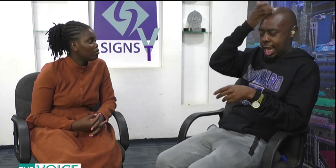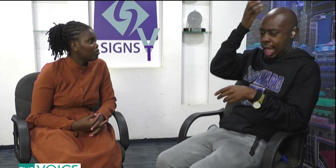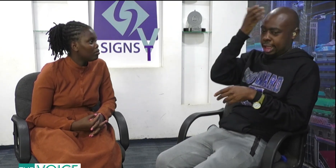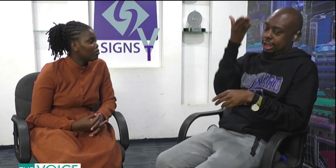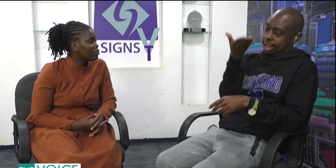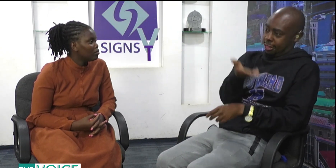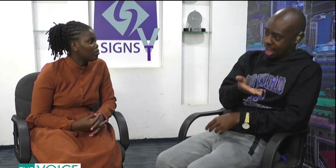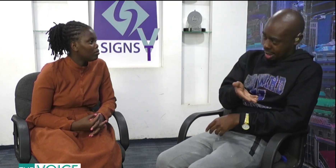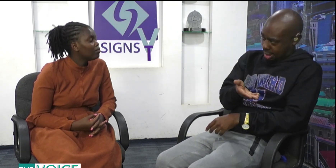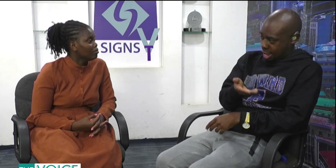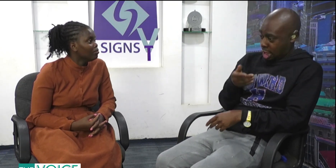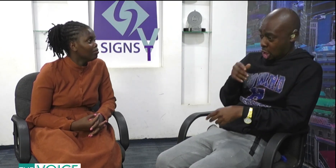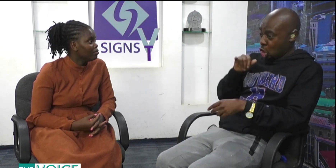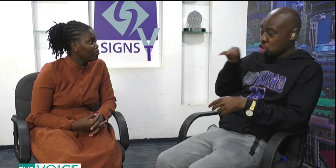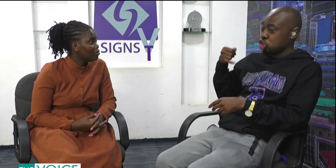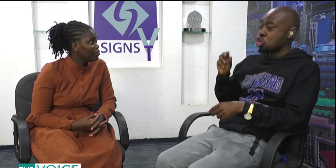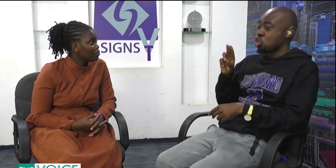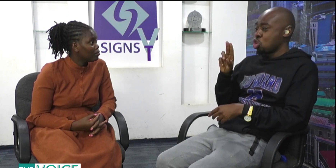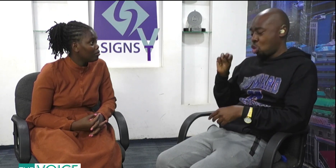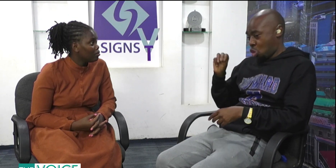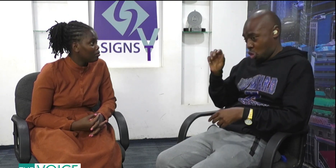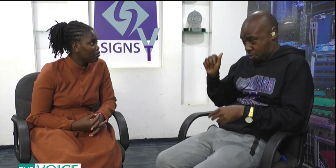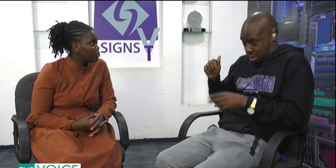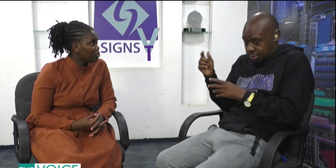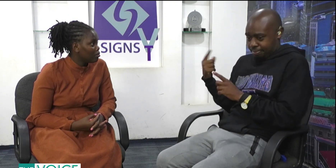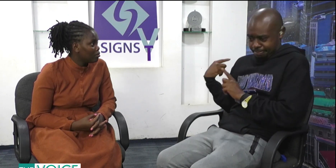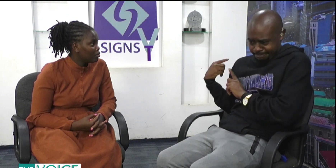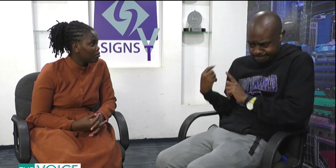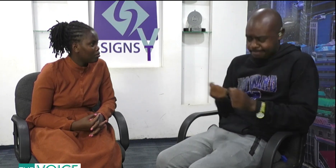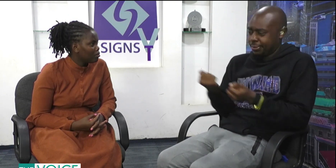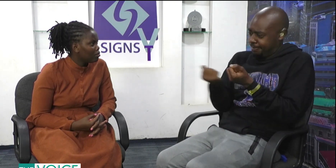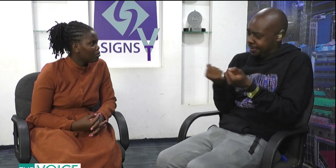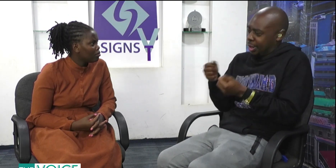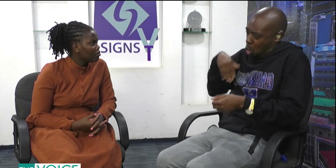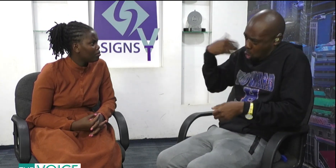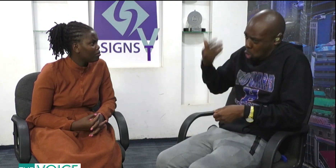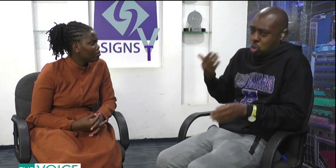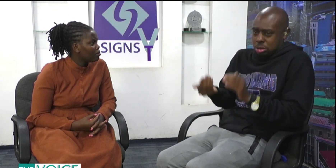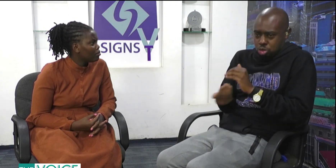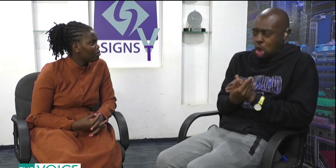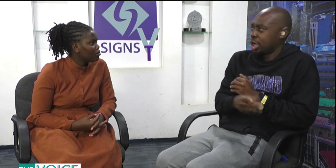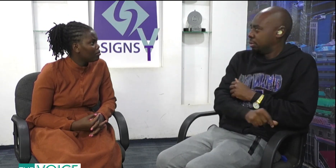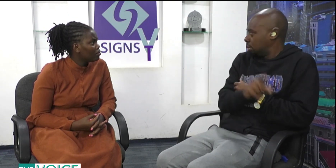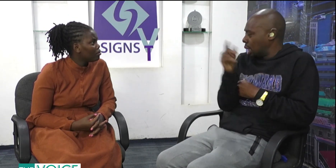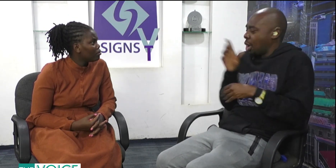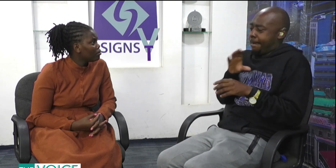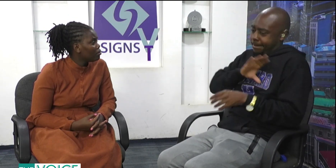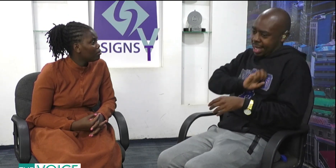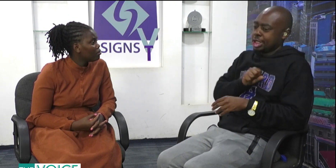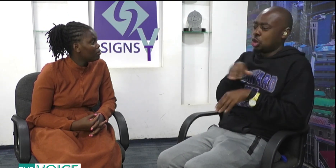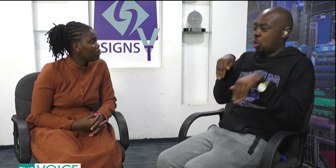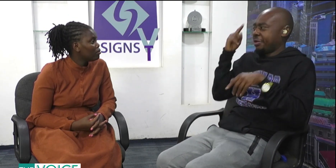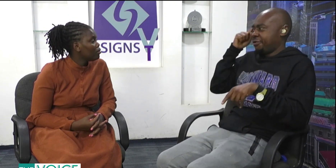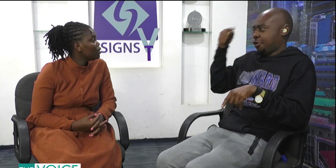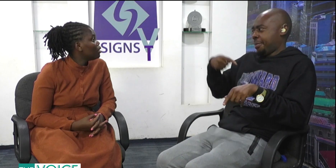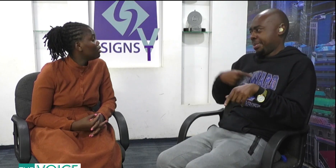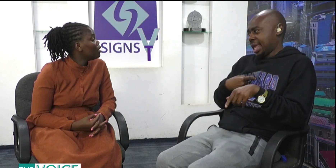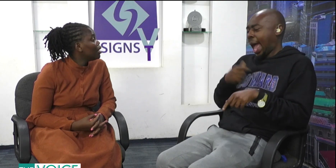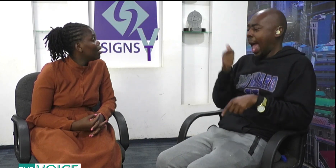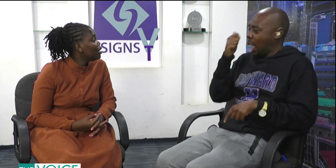checkups. So I stayed with my auntie who is a nurse. So most of the time, my cousin used to take